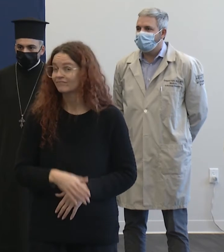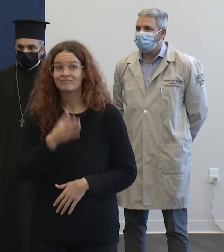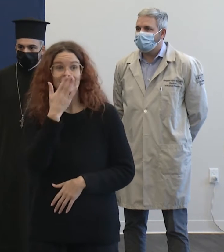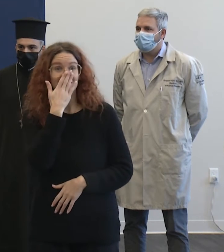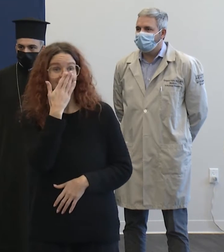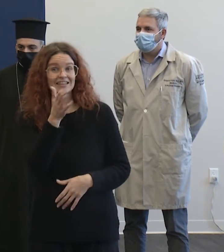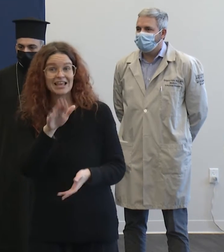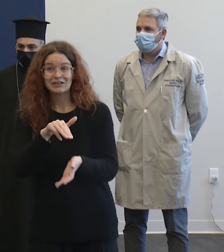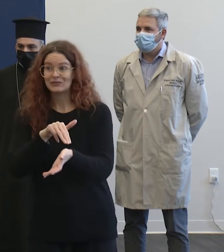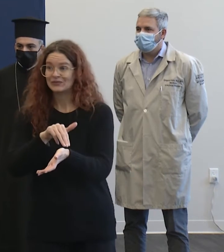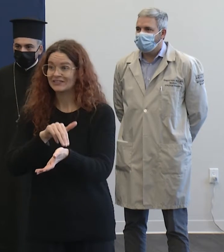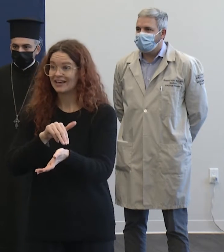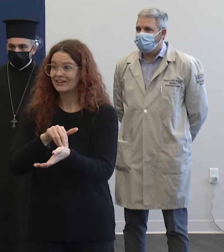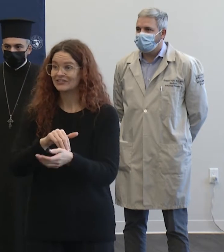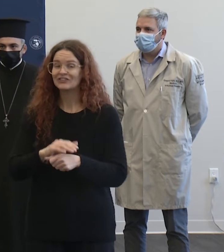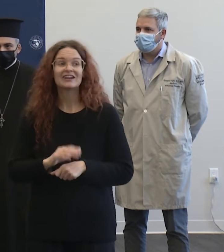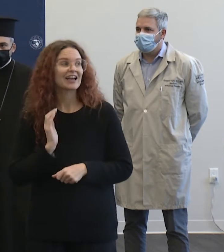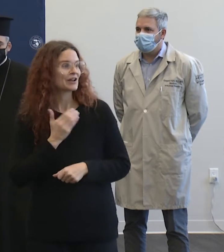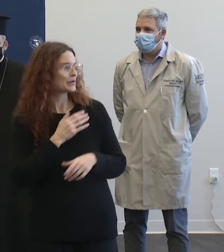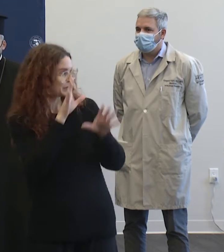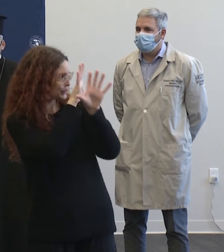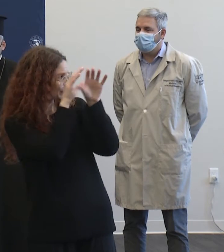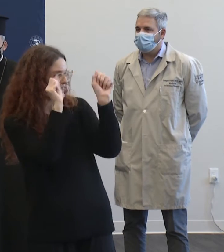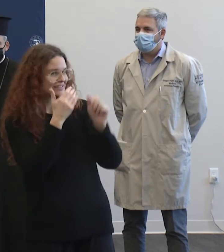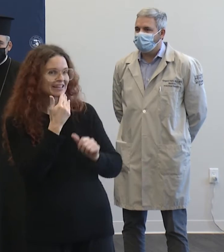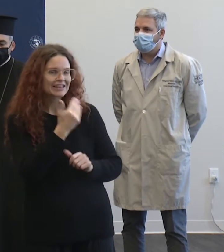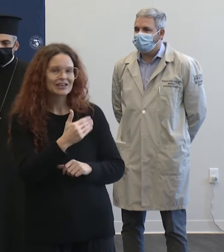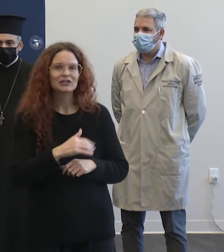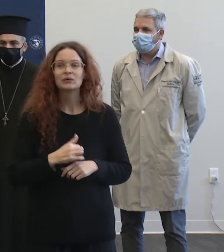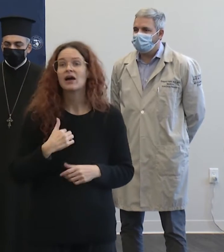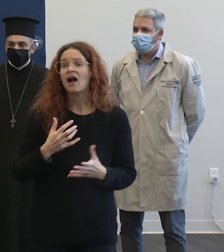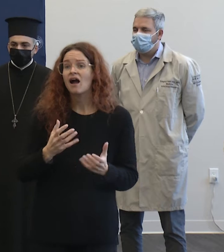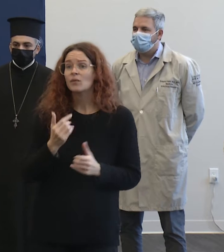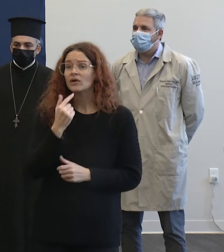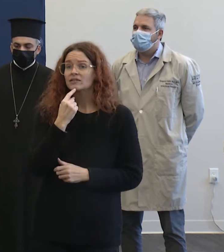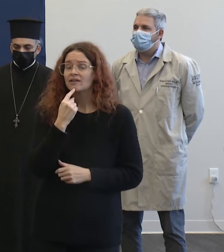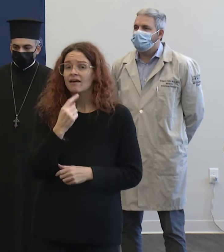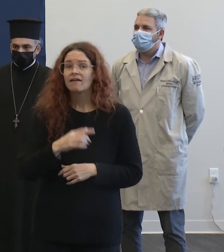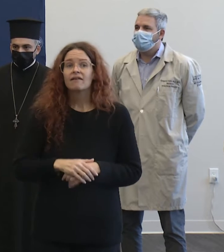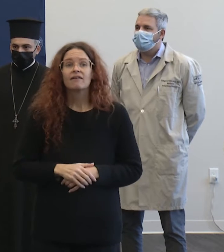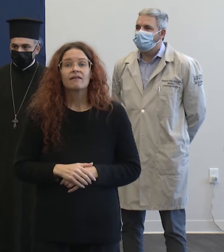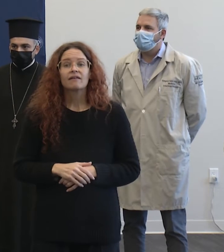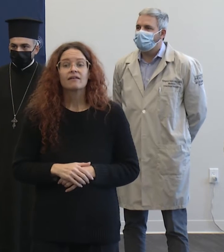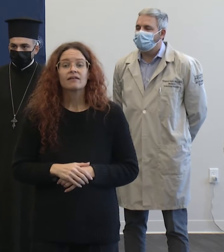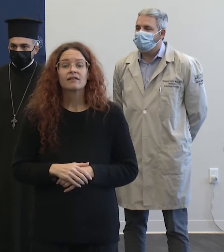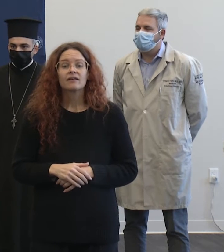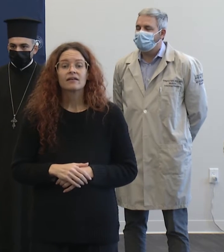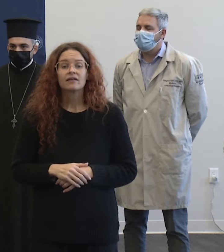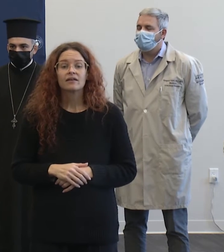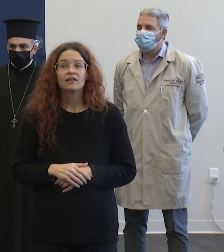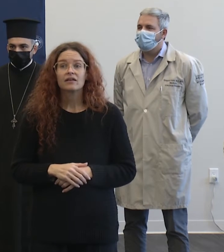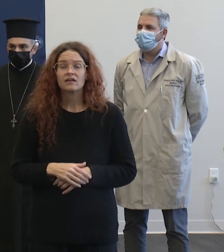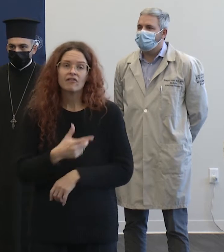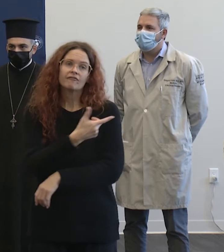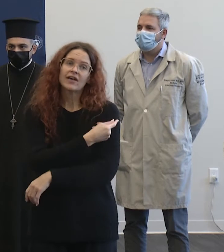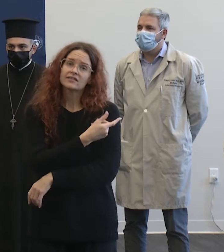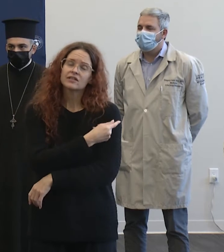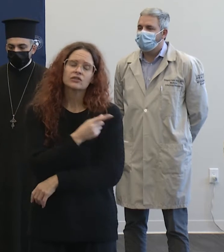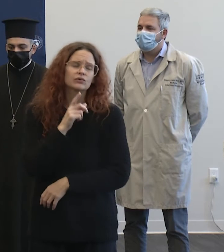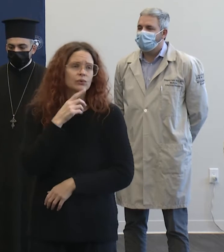Thank you, Doctor, and to our president. I want to say that getting vaccinated is so